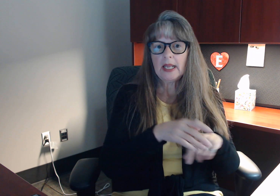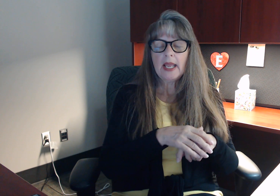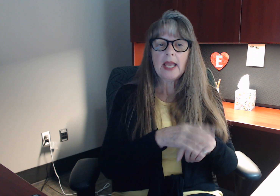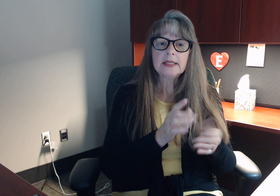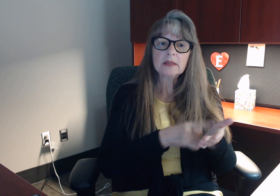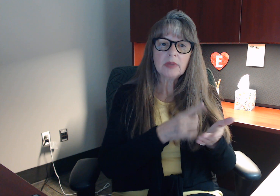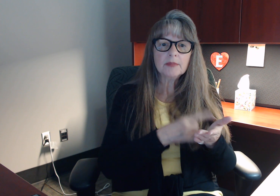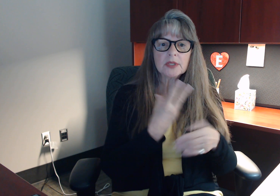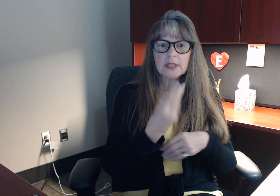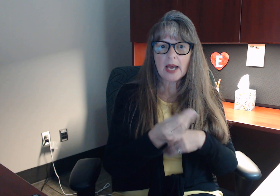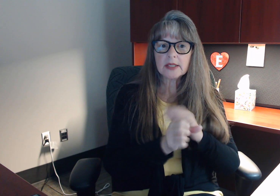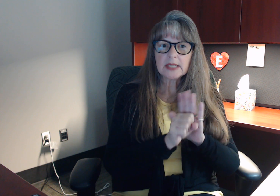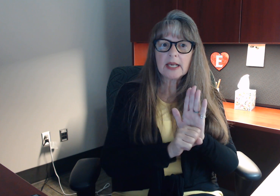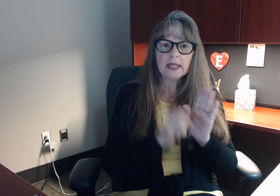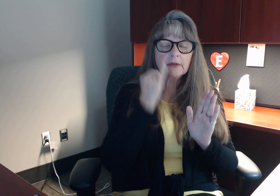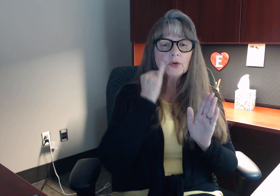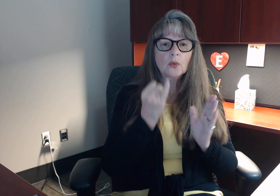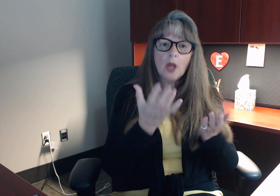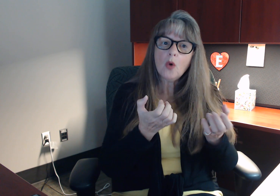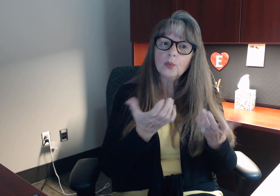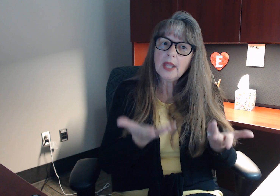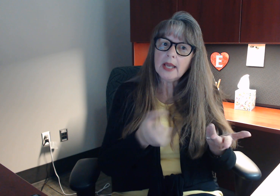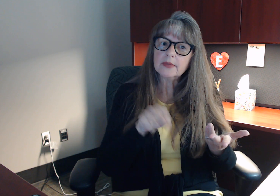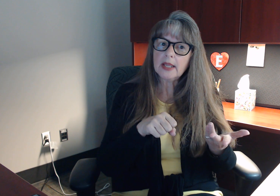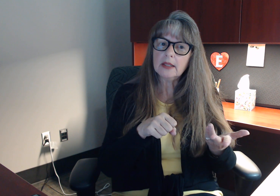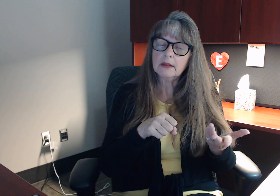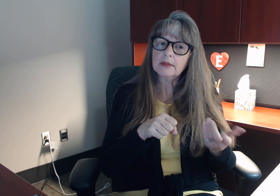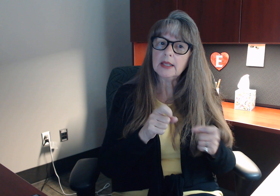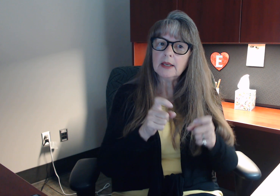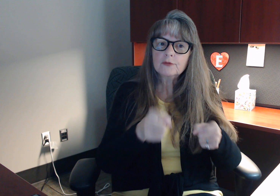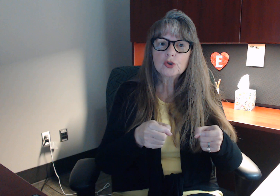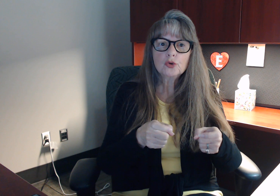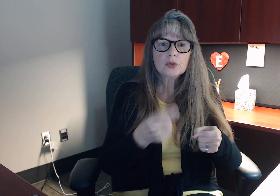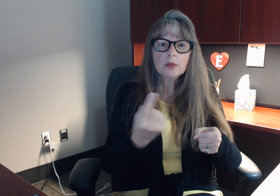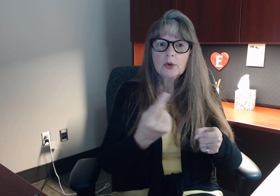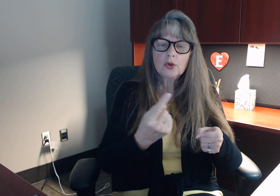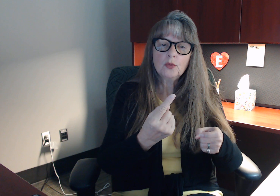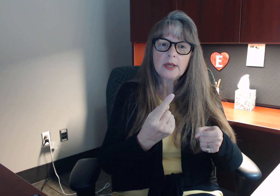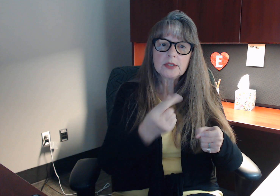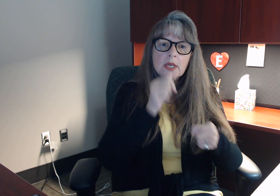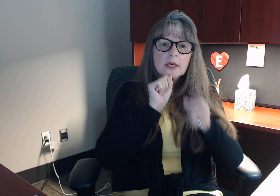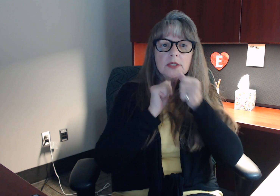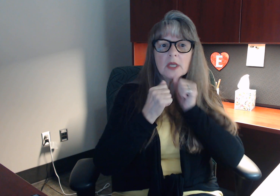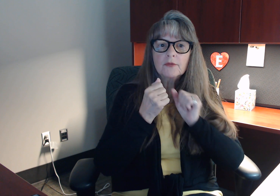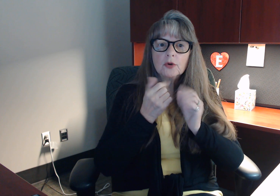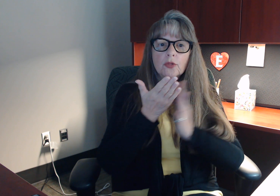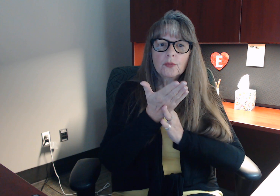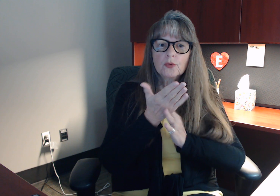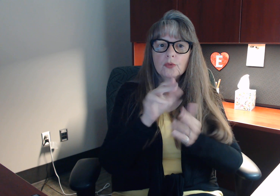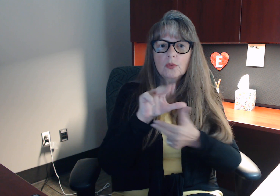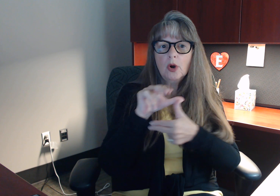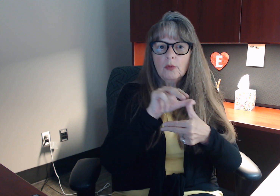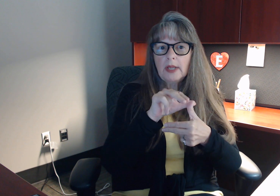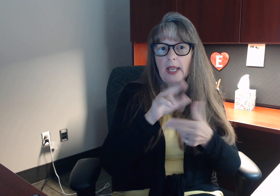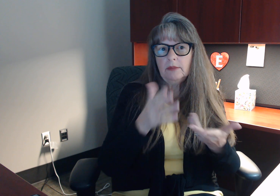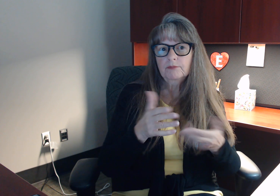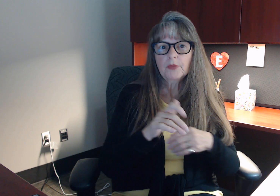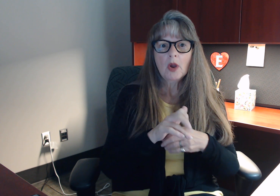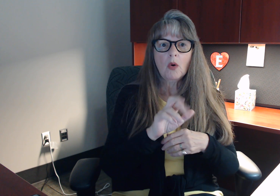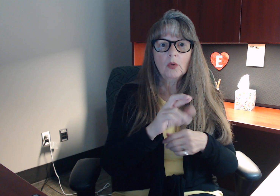And sometimes it's out of state, like if you're going, oh yeah, they give to someone who has suffered through a hurricane or